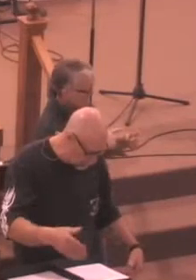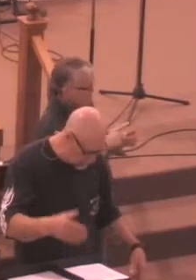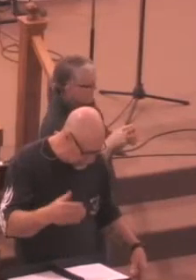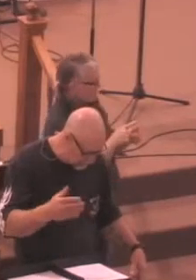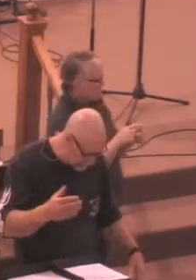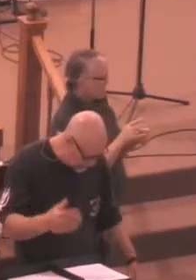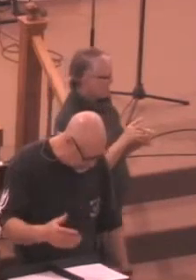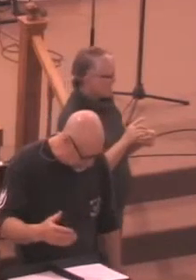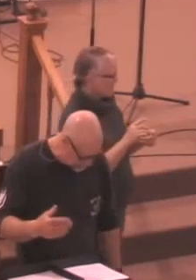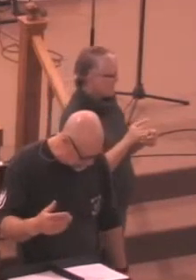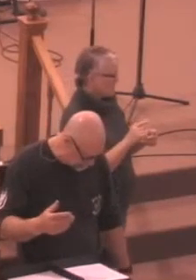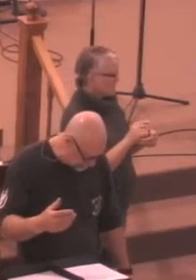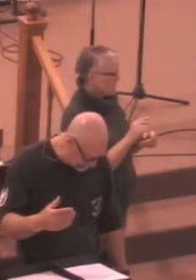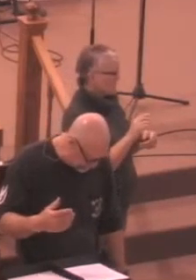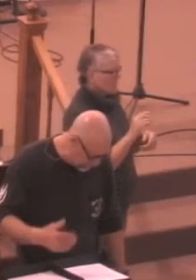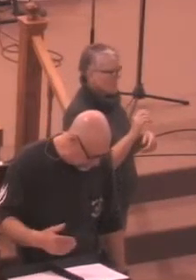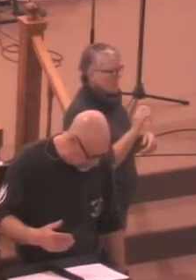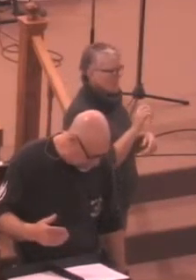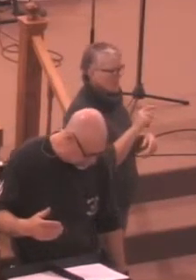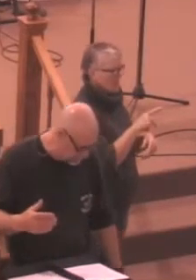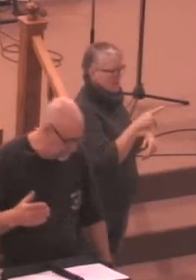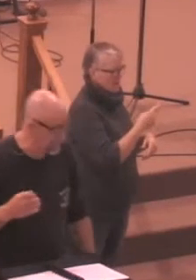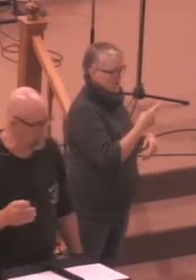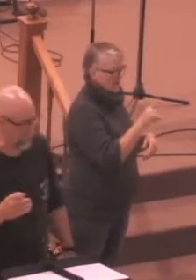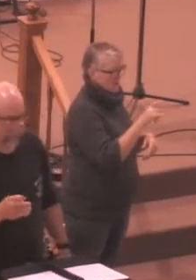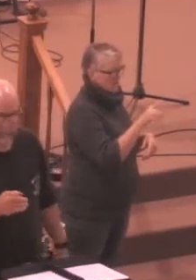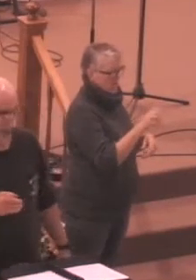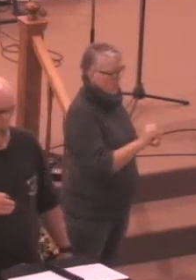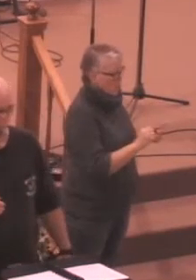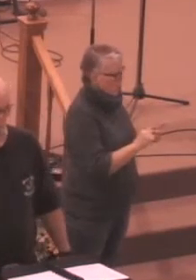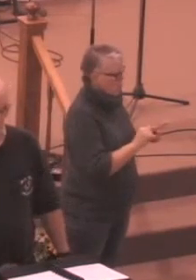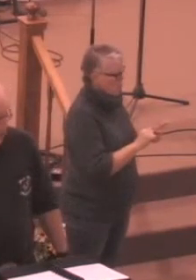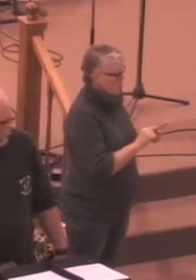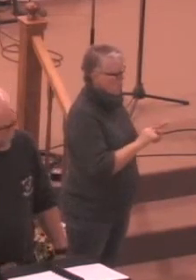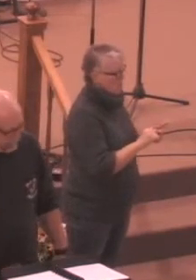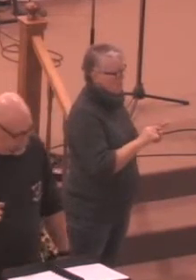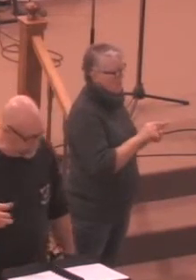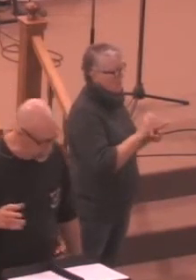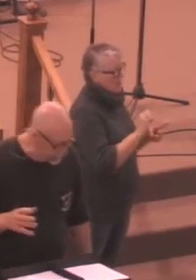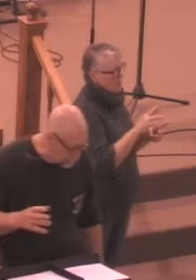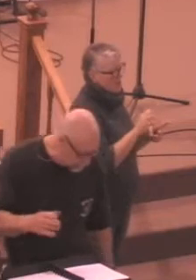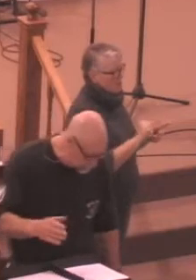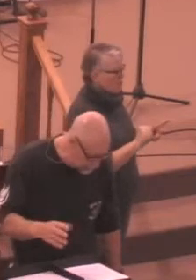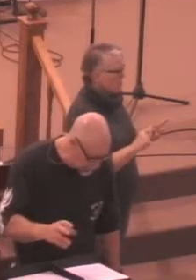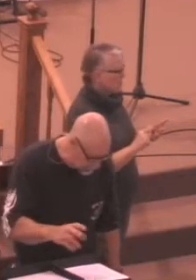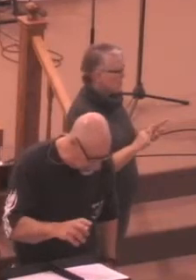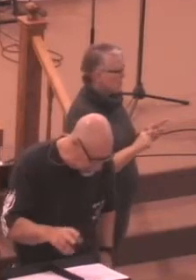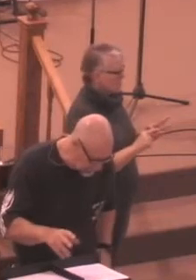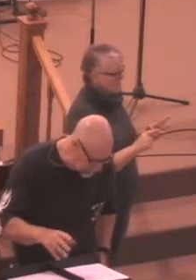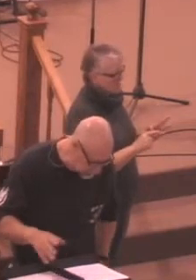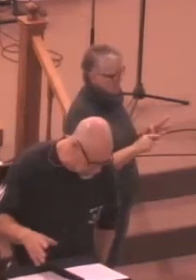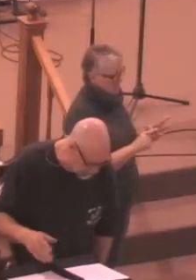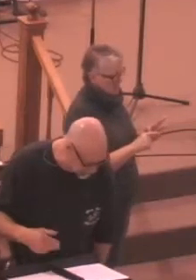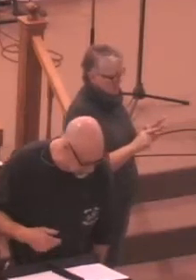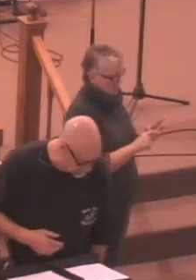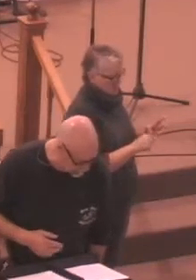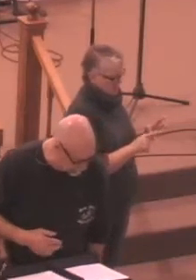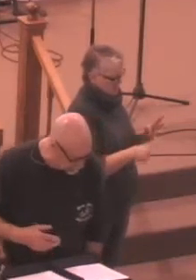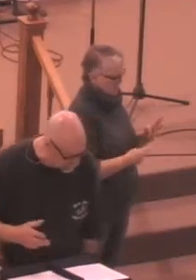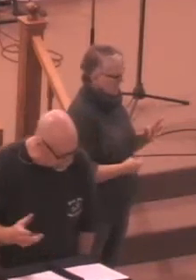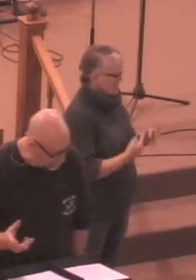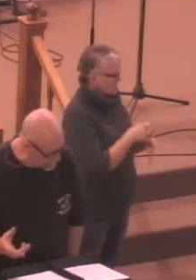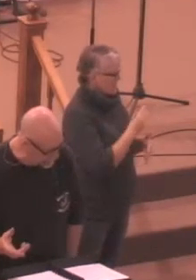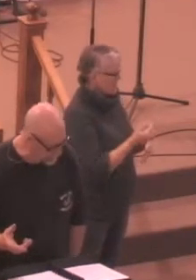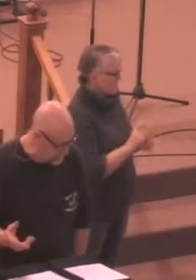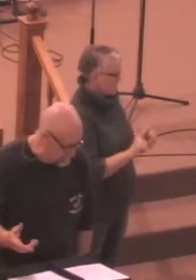it storge love, eros love, phileo love, agape love. And in the Bible, there's two of them, but I want to read a couple of these things to